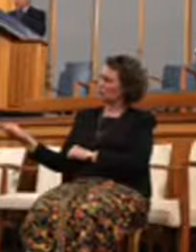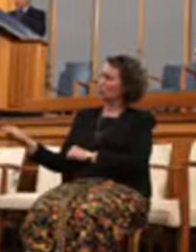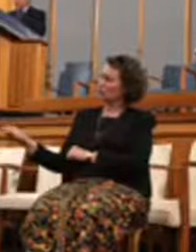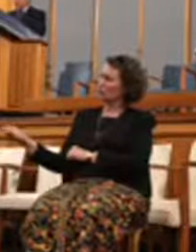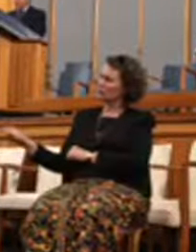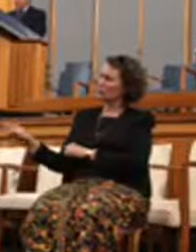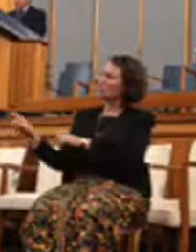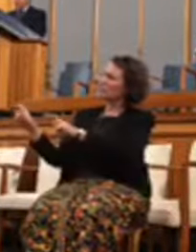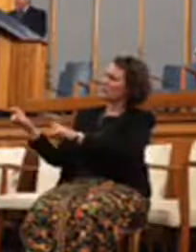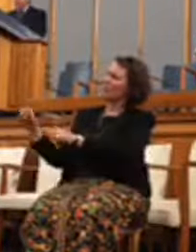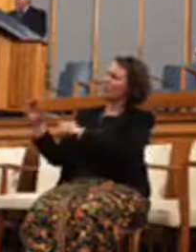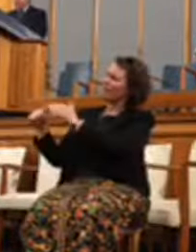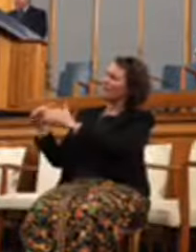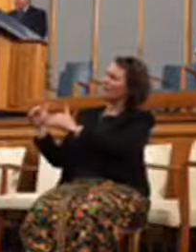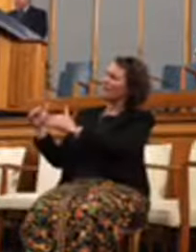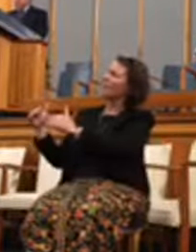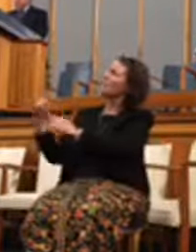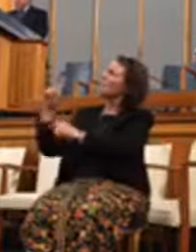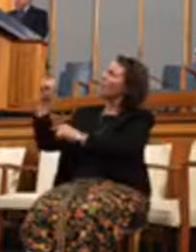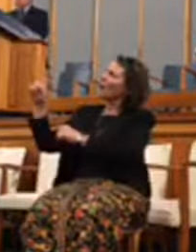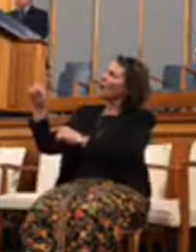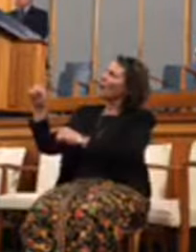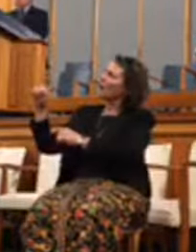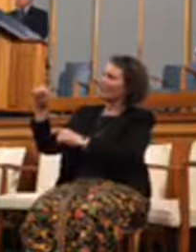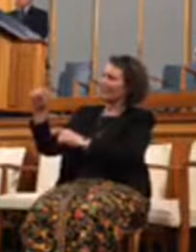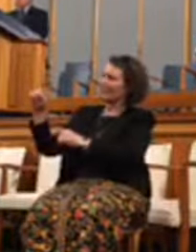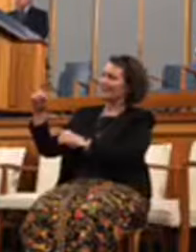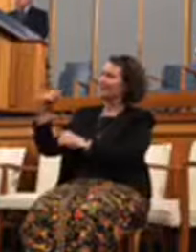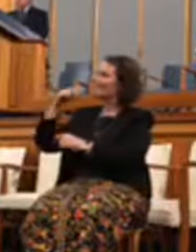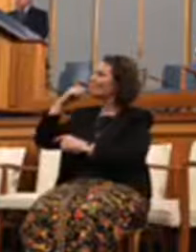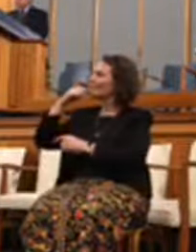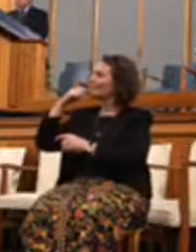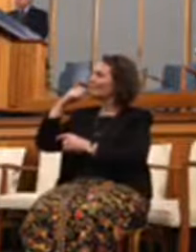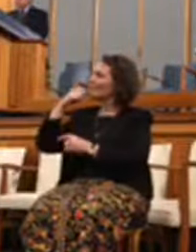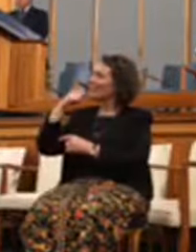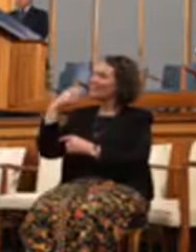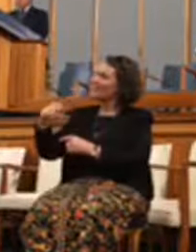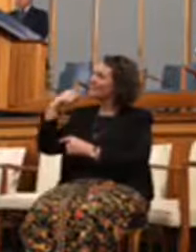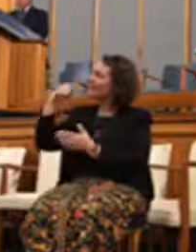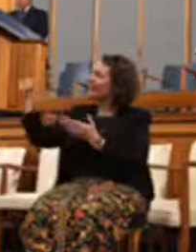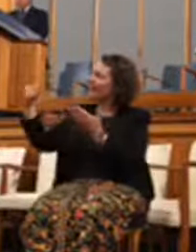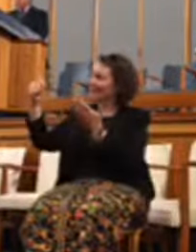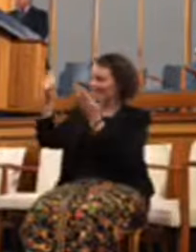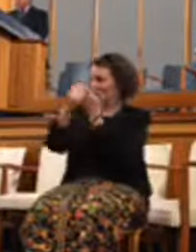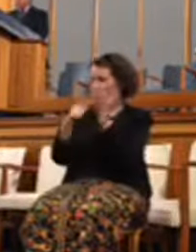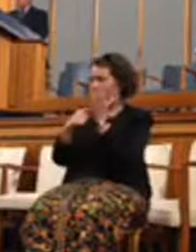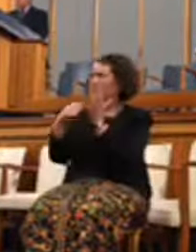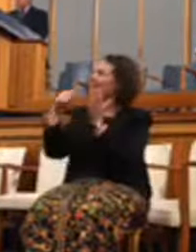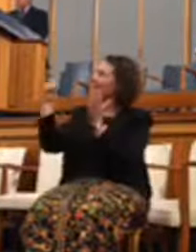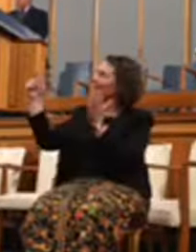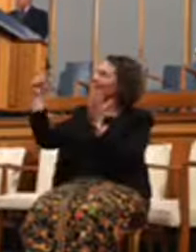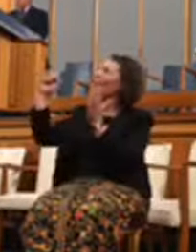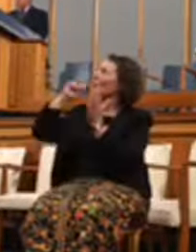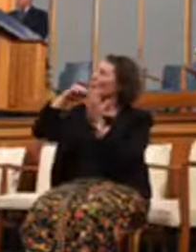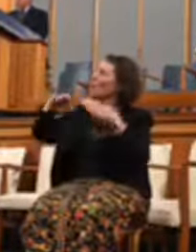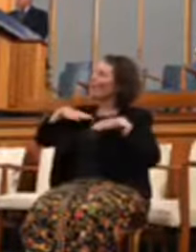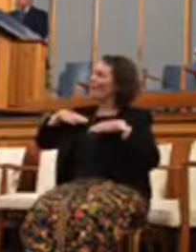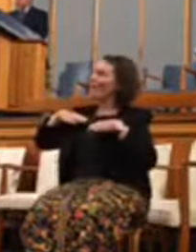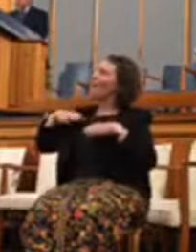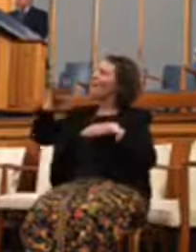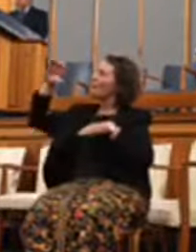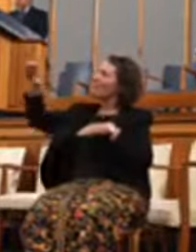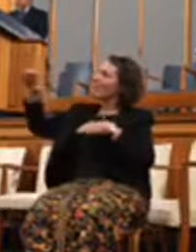Oh Lord, we pray that thou will visit us in this place tonight, that thou will do good to our souls.